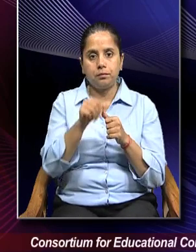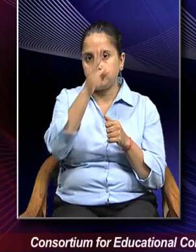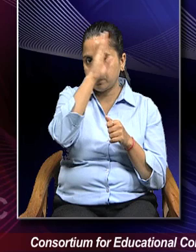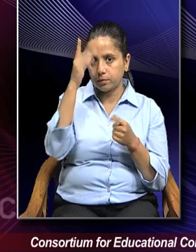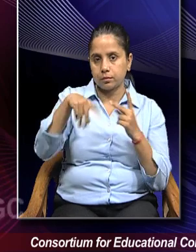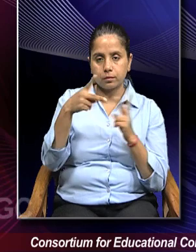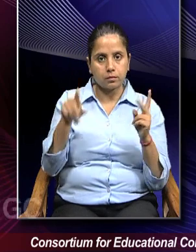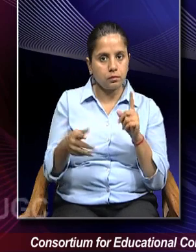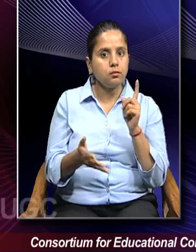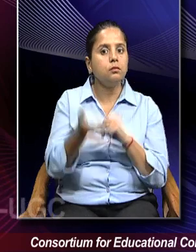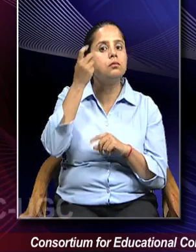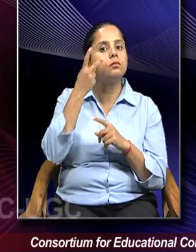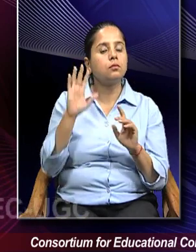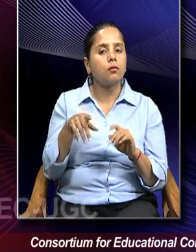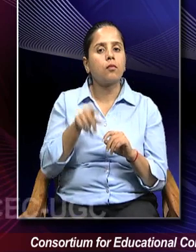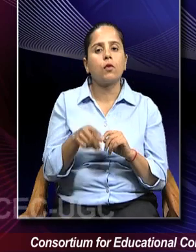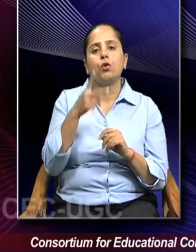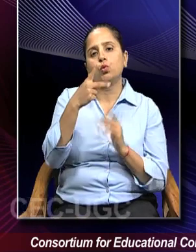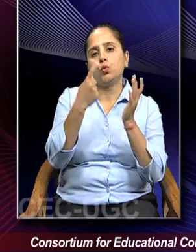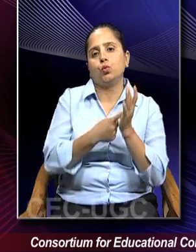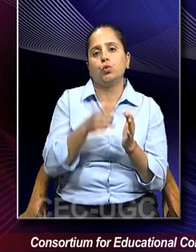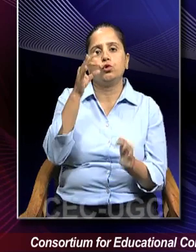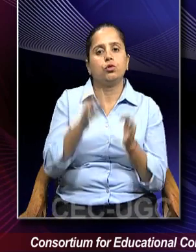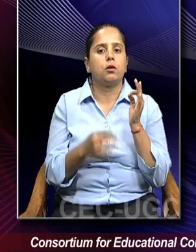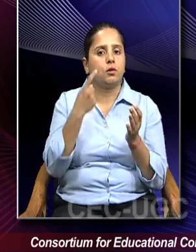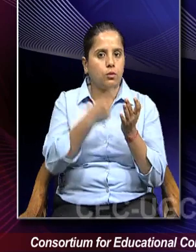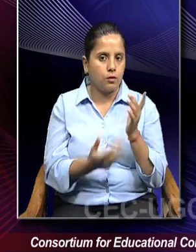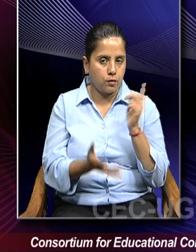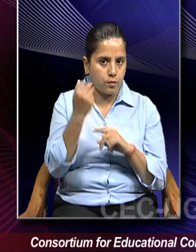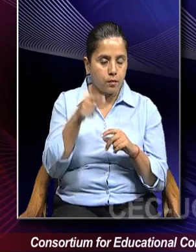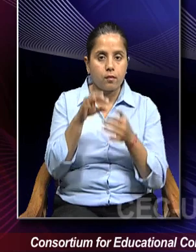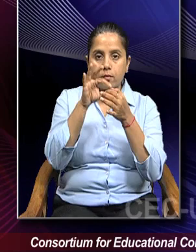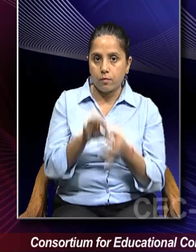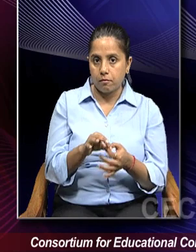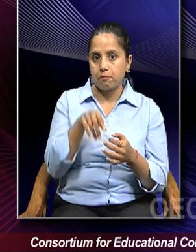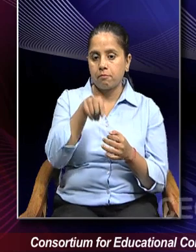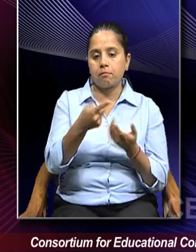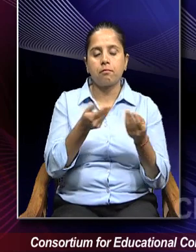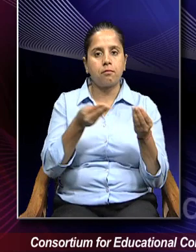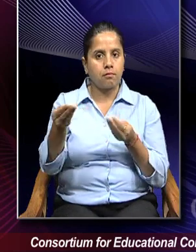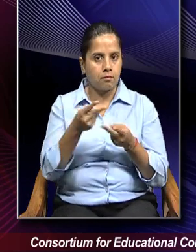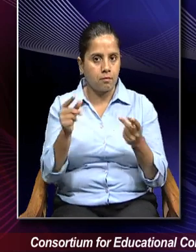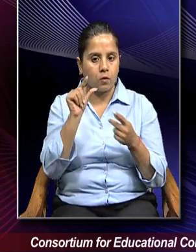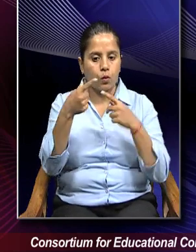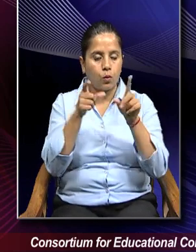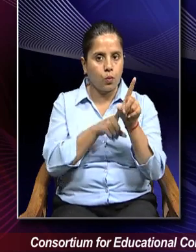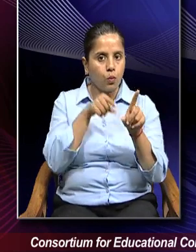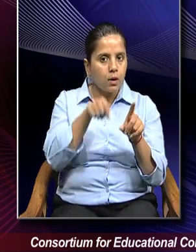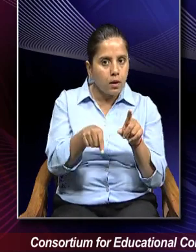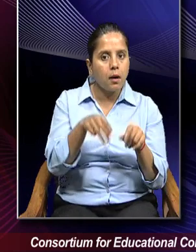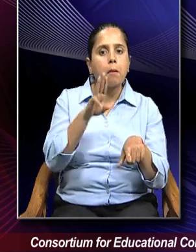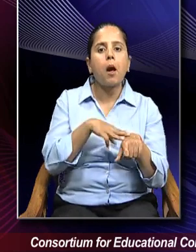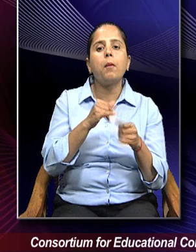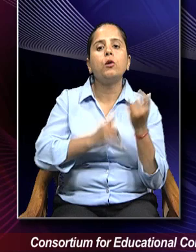have identified two principles of justice, which deals with distribution of utility among the members of